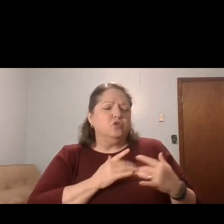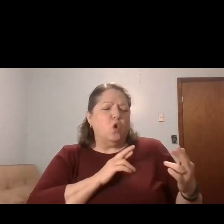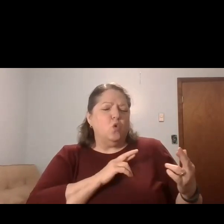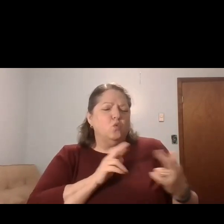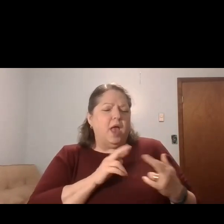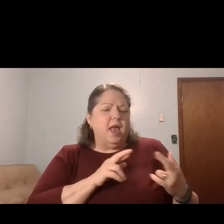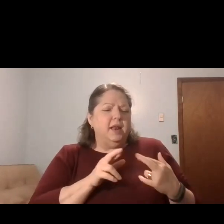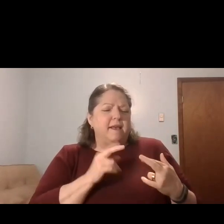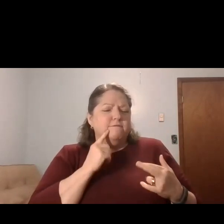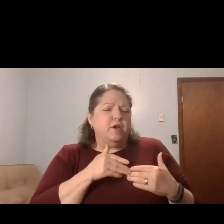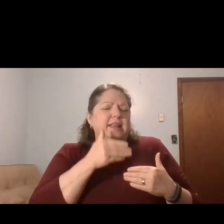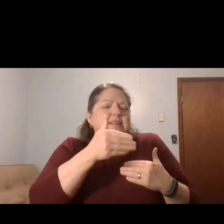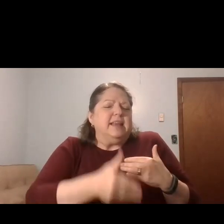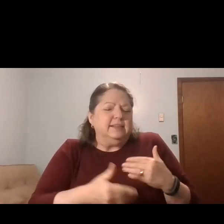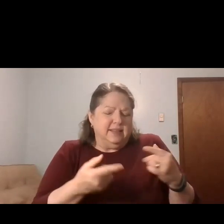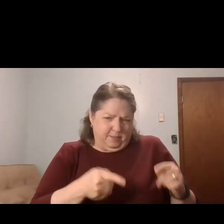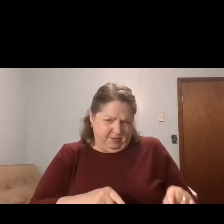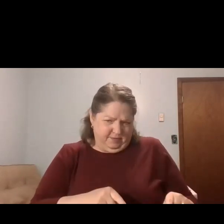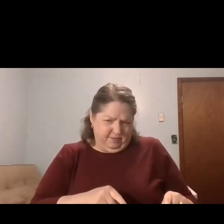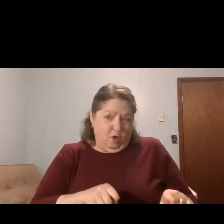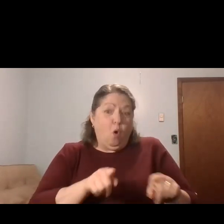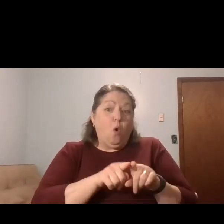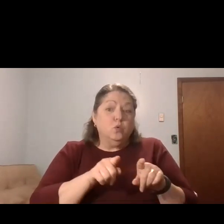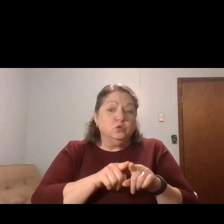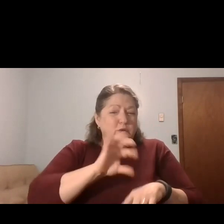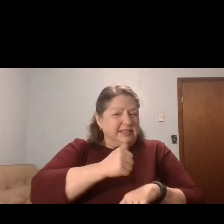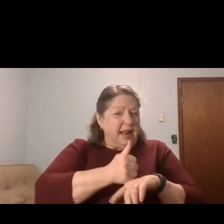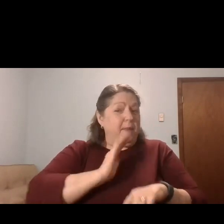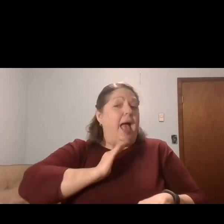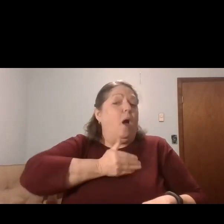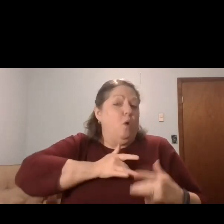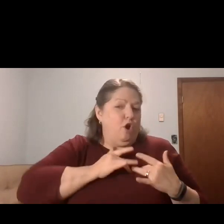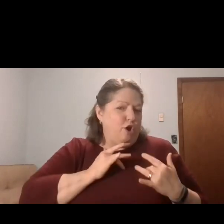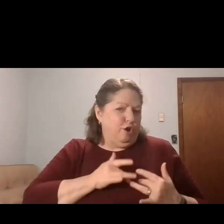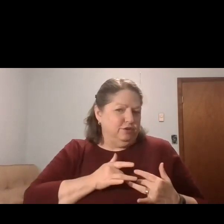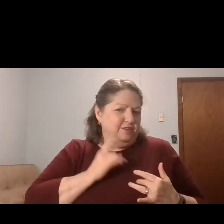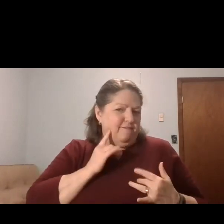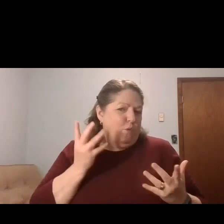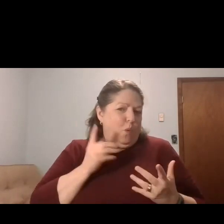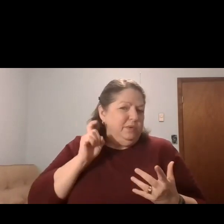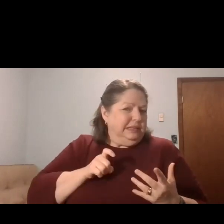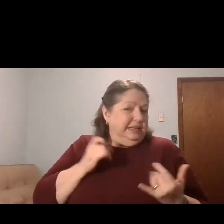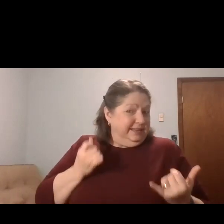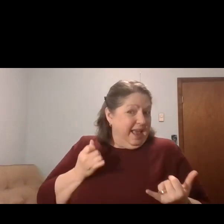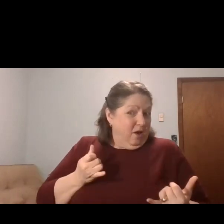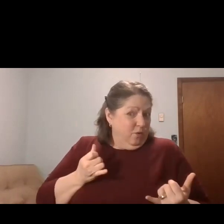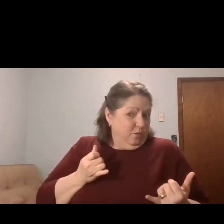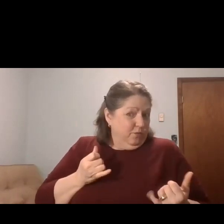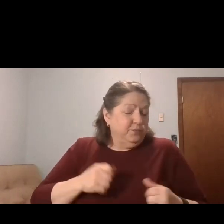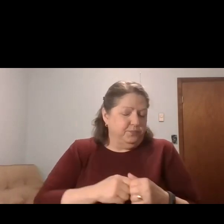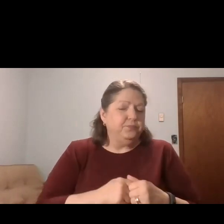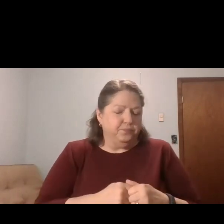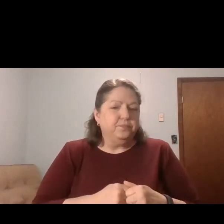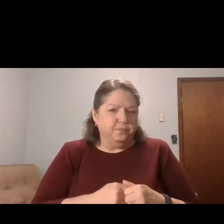stage in our own hearts for what we so desperately need today. And so I do, you know, we